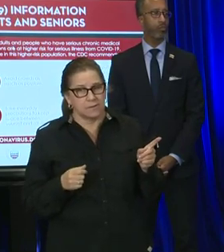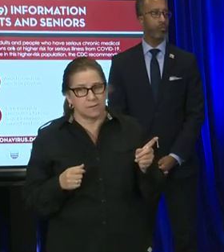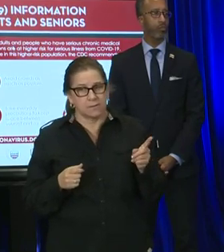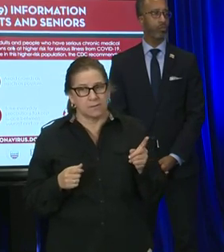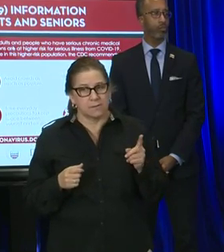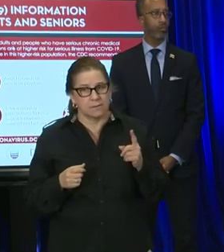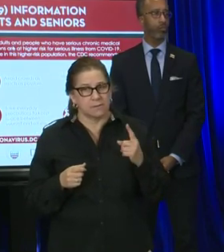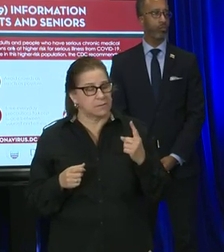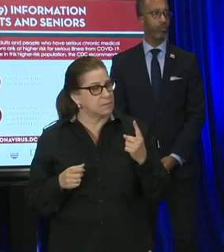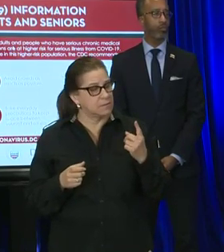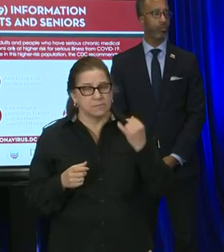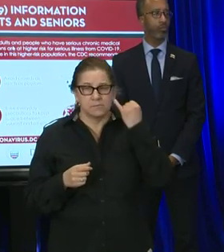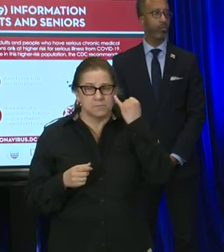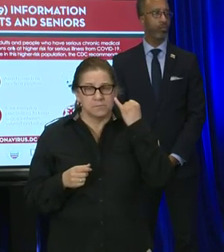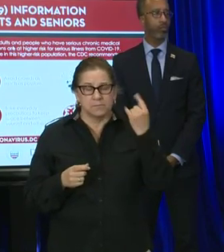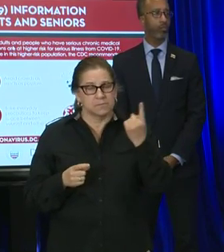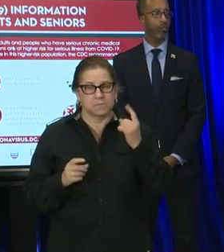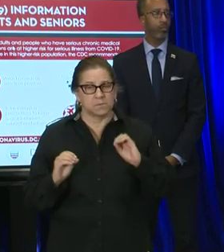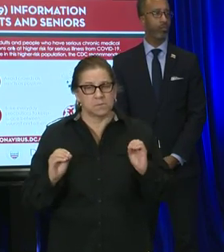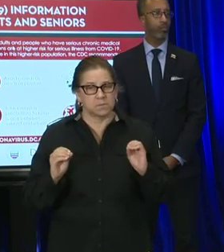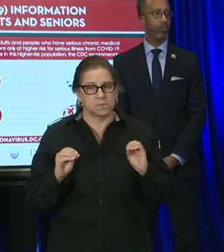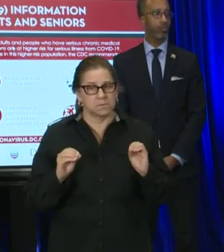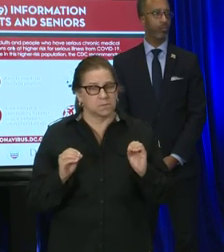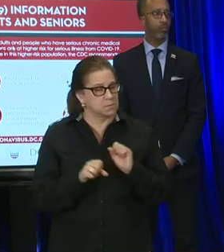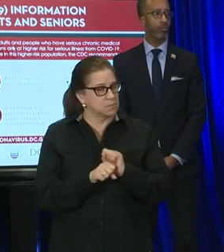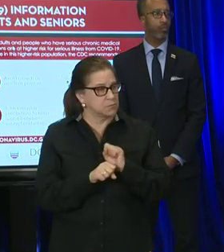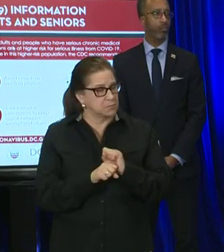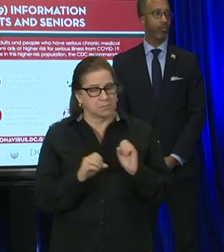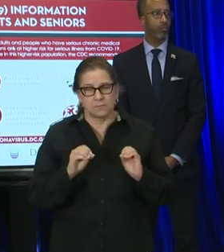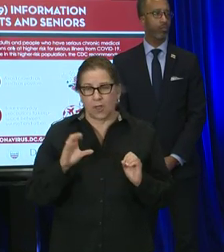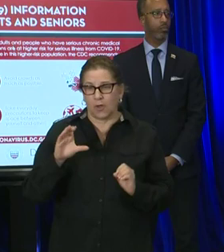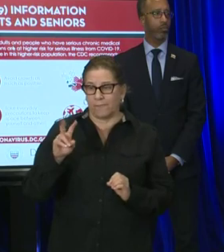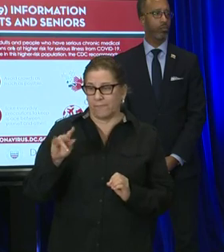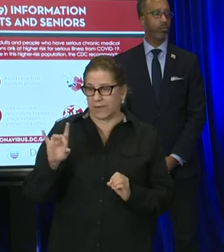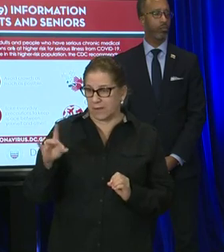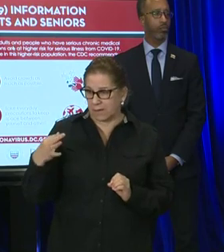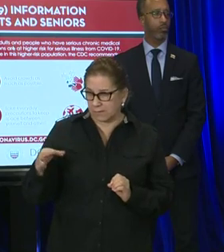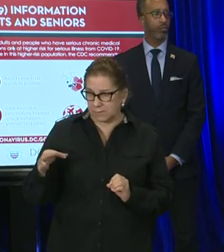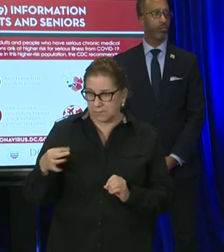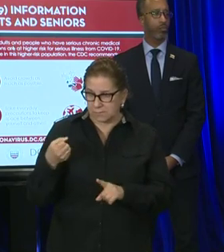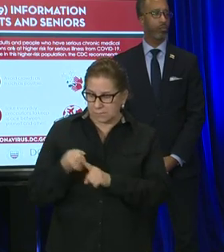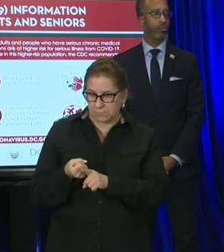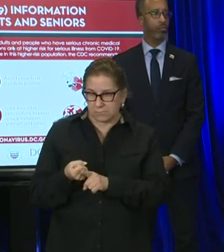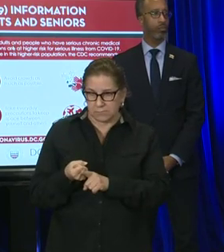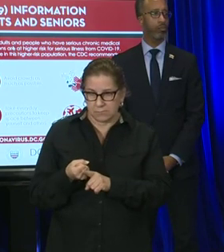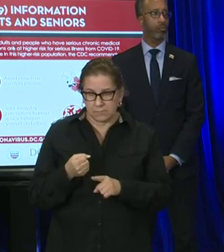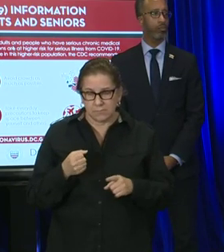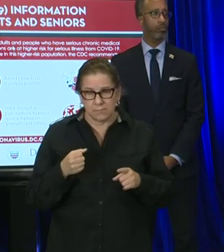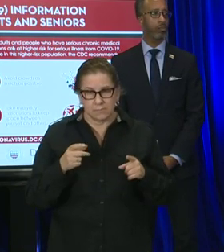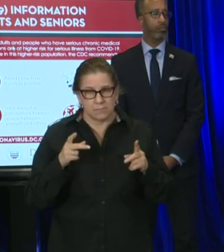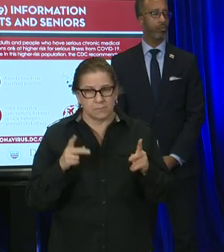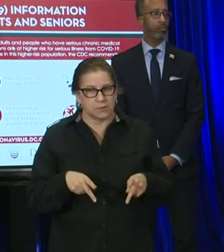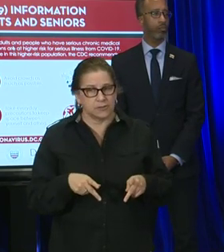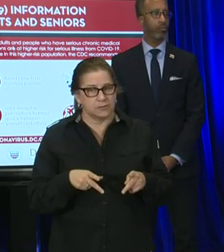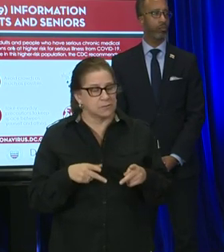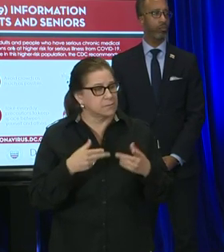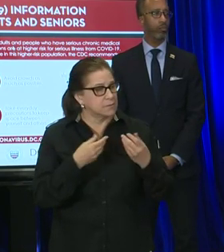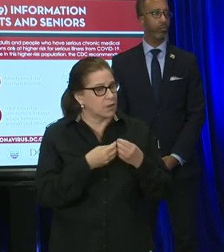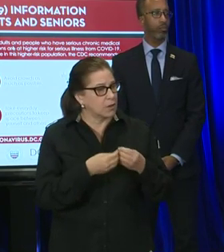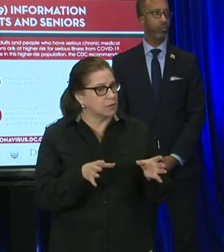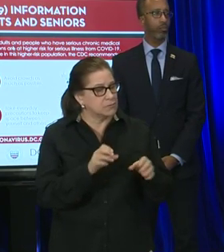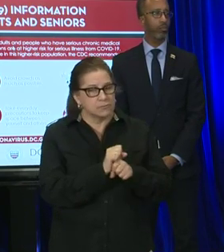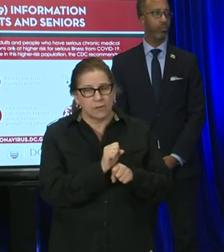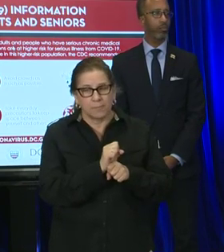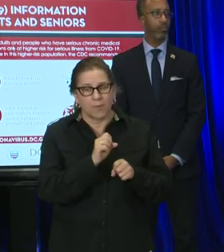to the coronavirus impacting the economy, had left their job voluntarily a week or whatever, 2 weeks before, but